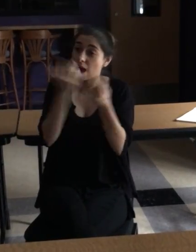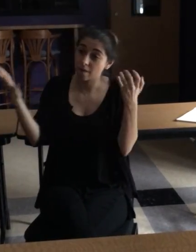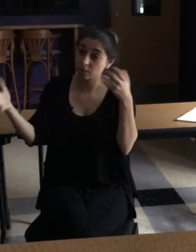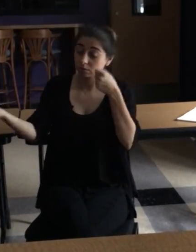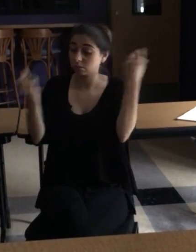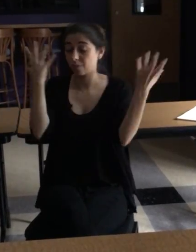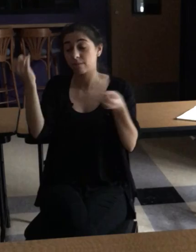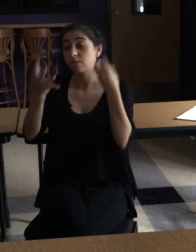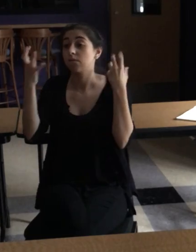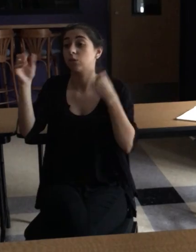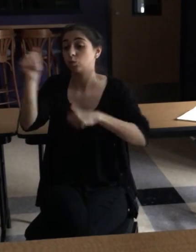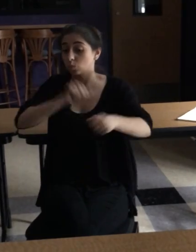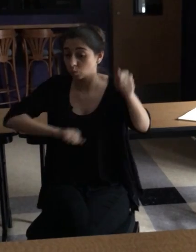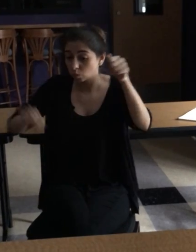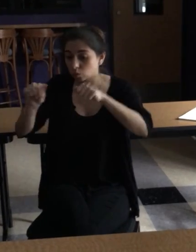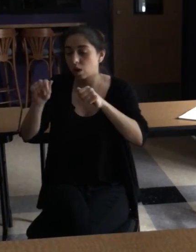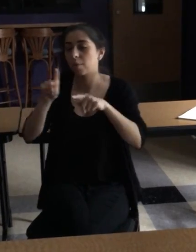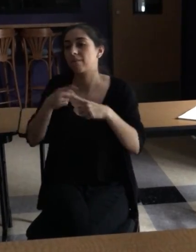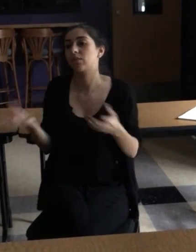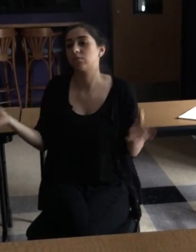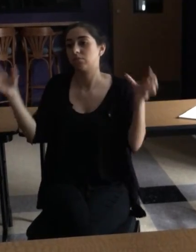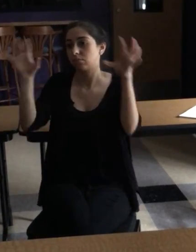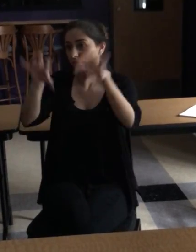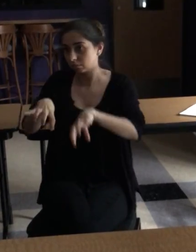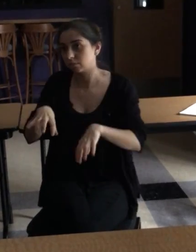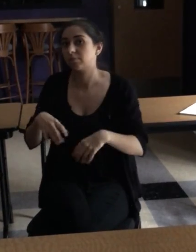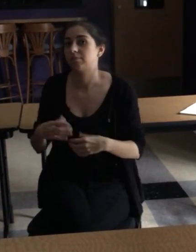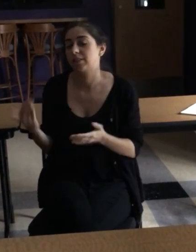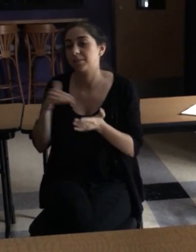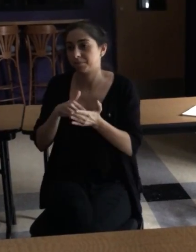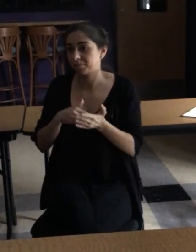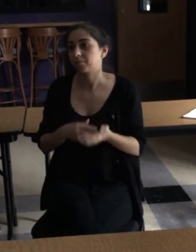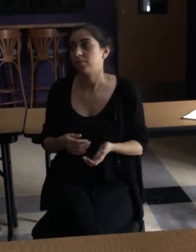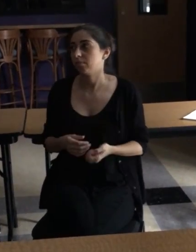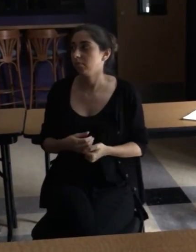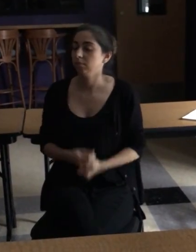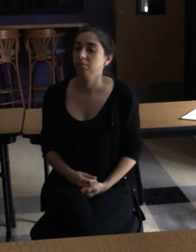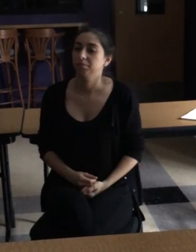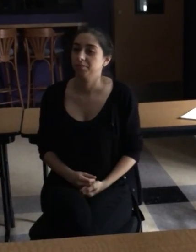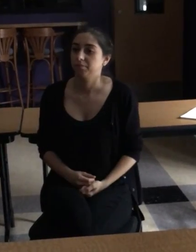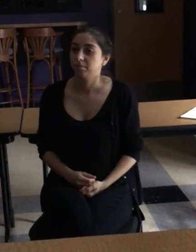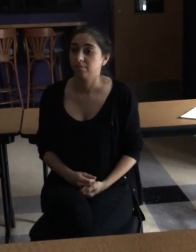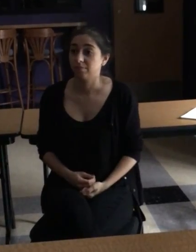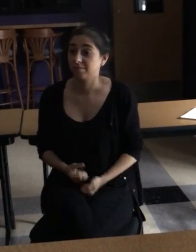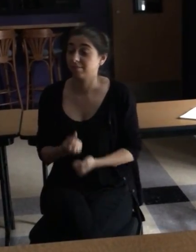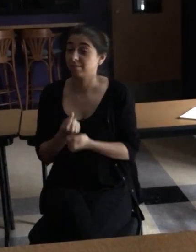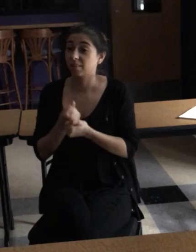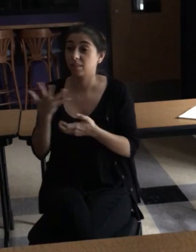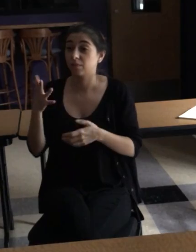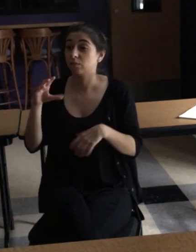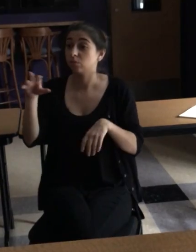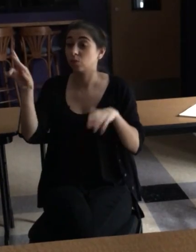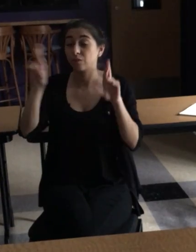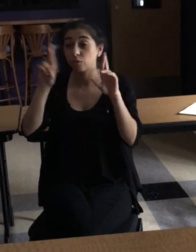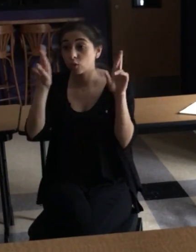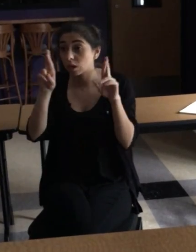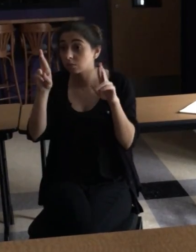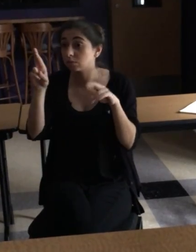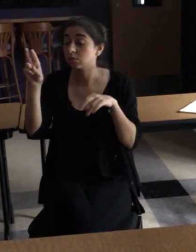scrubbed, put back together, refoiled, right? Everything comes out of the fridge, super heavy